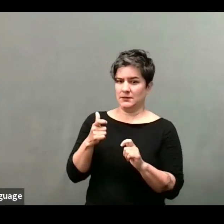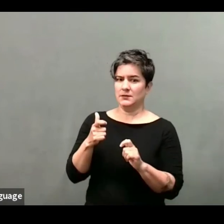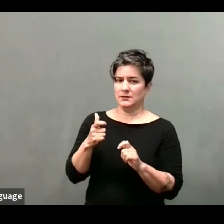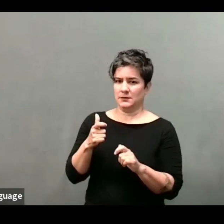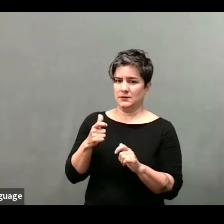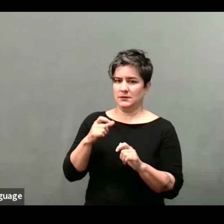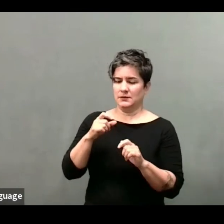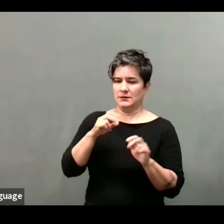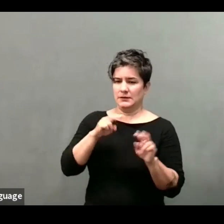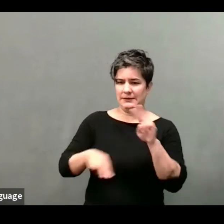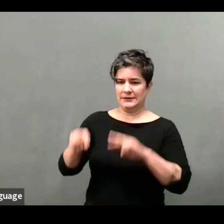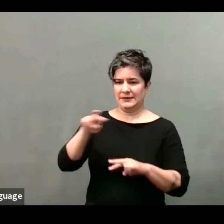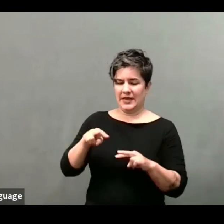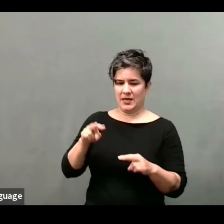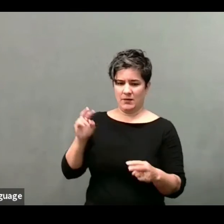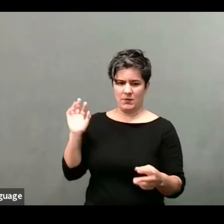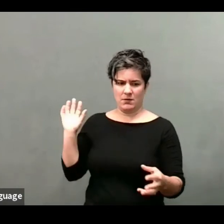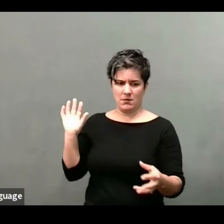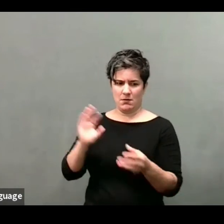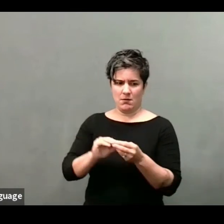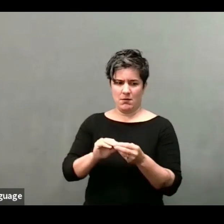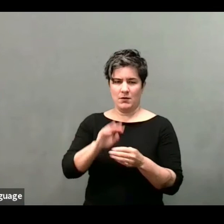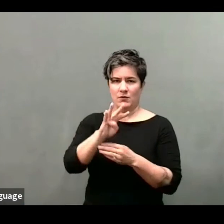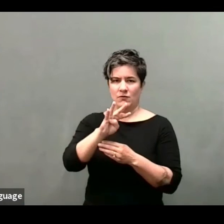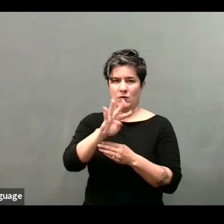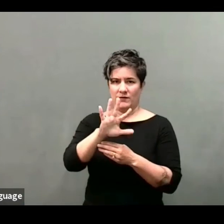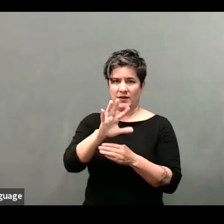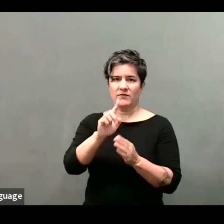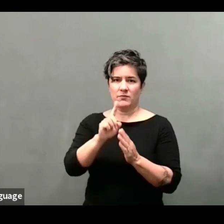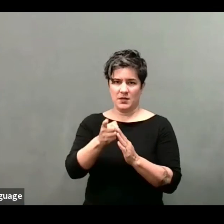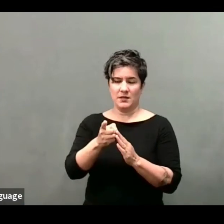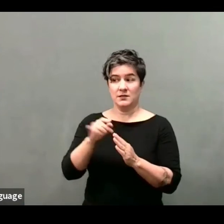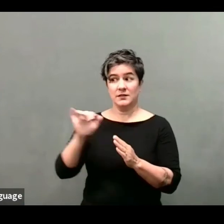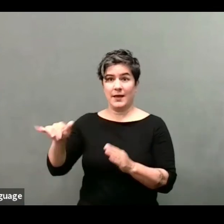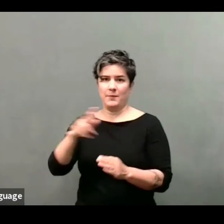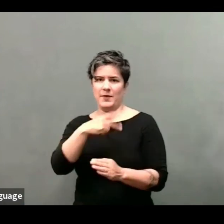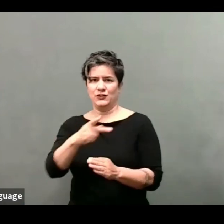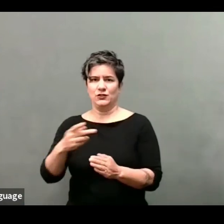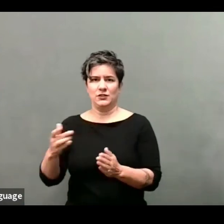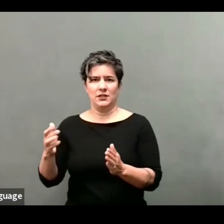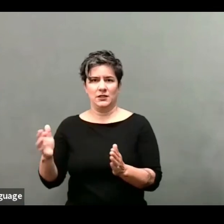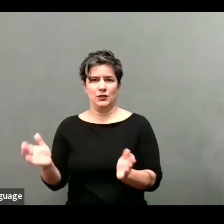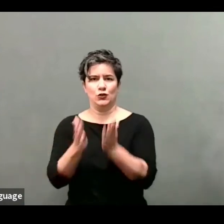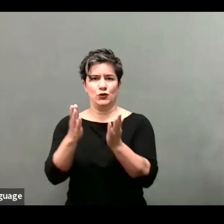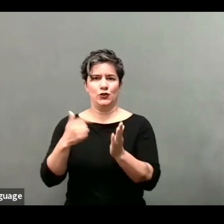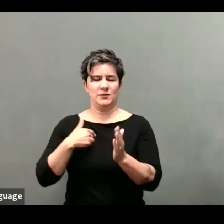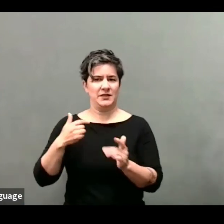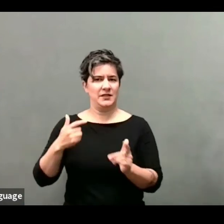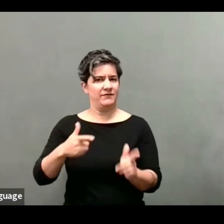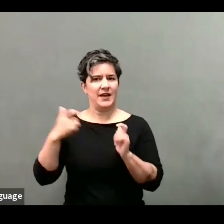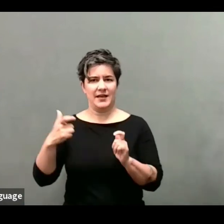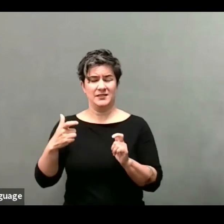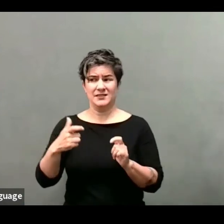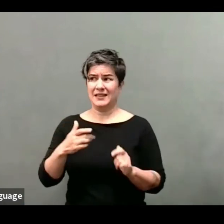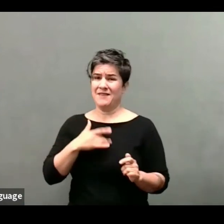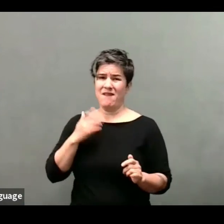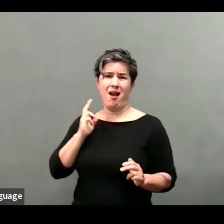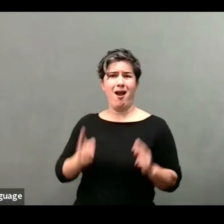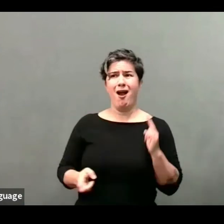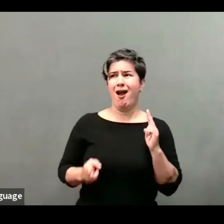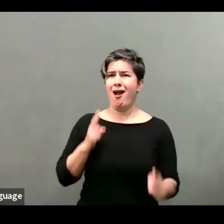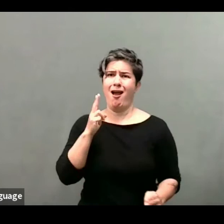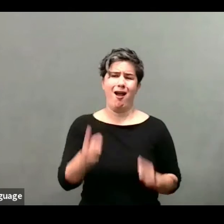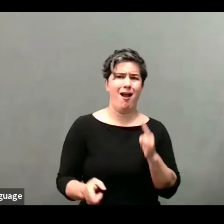go as fast as possible, was 45 minutes. And that felt like a breakneck